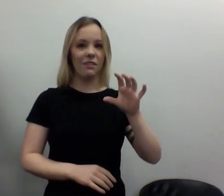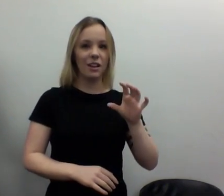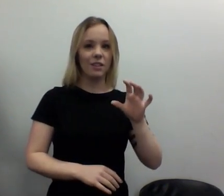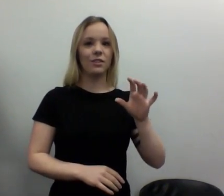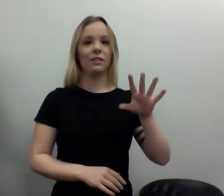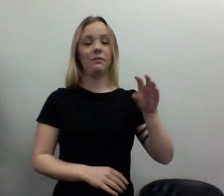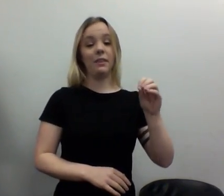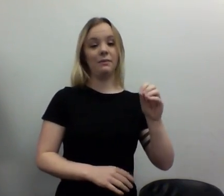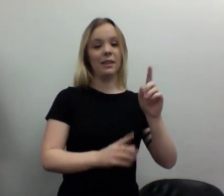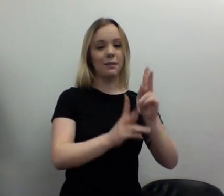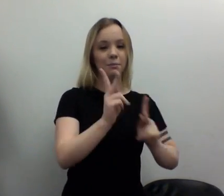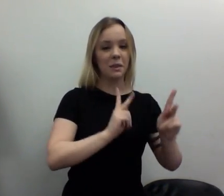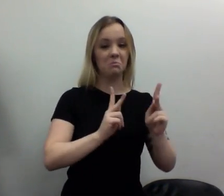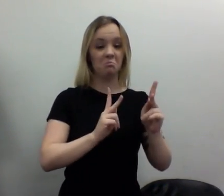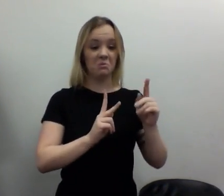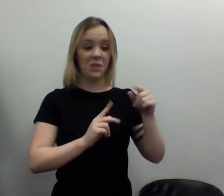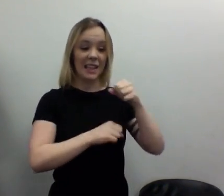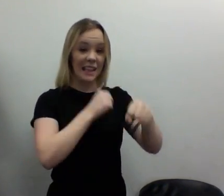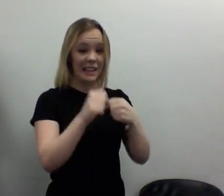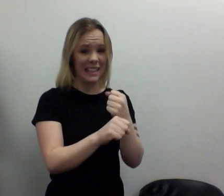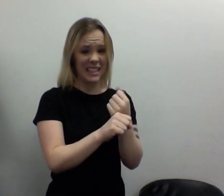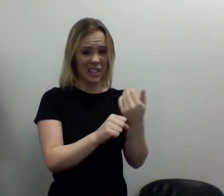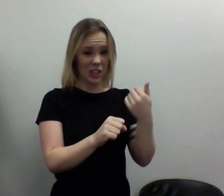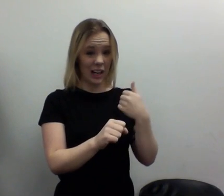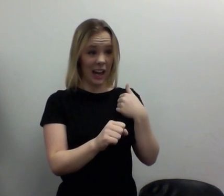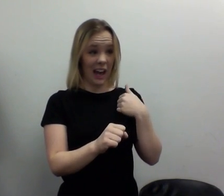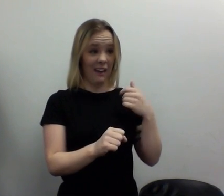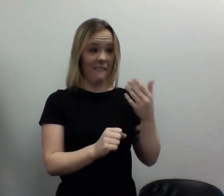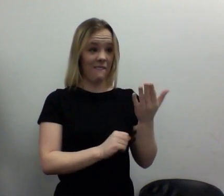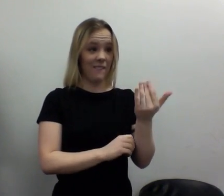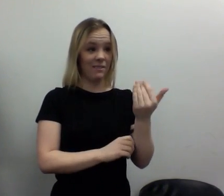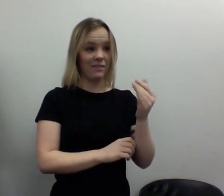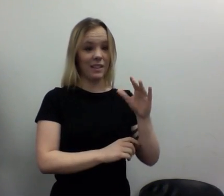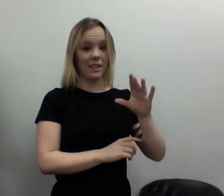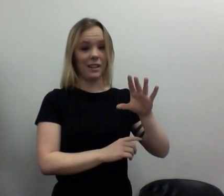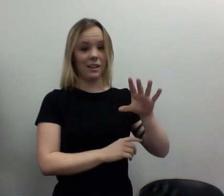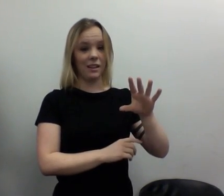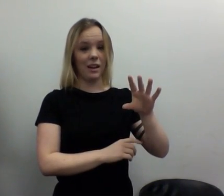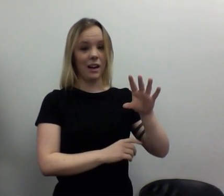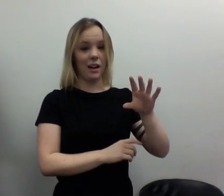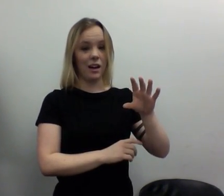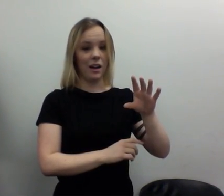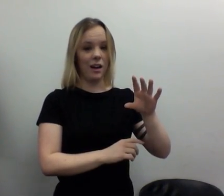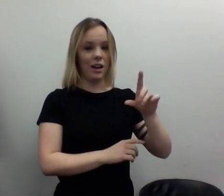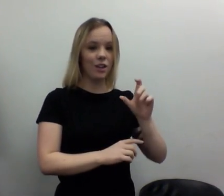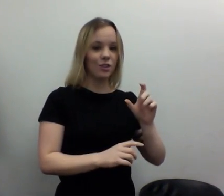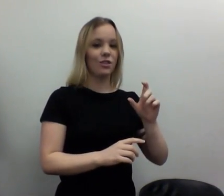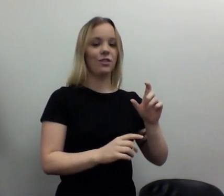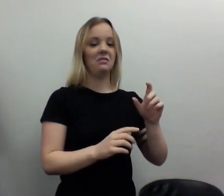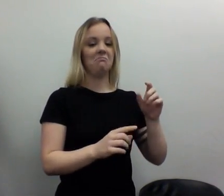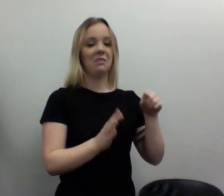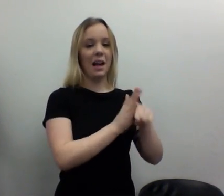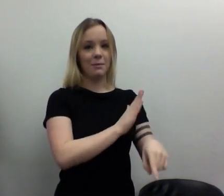homicides. Much of my research has been on homicide, much of it has been on homicide in Baltimore. So let's talk a little bit about a murder in